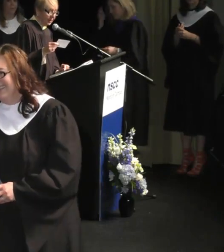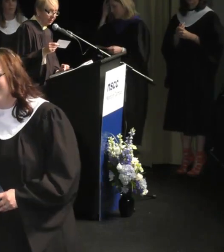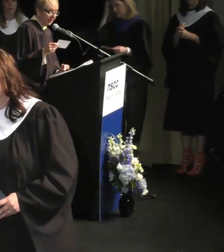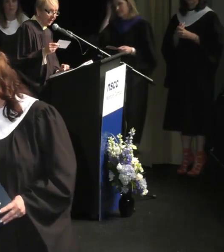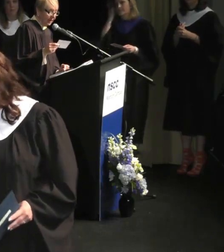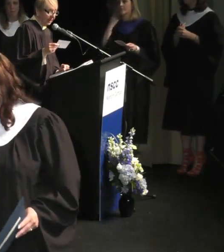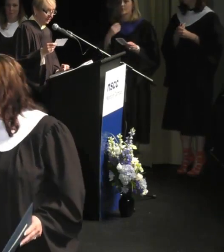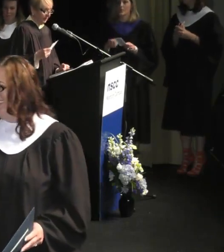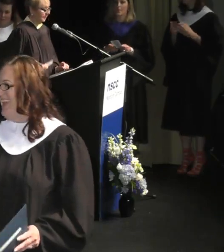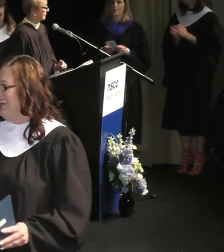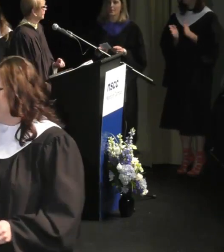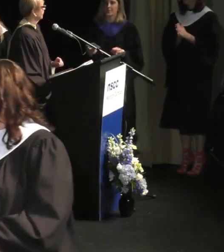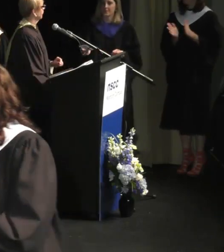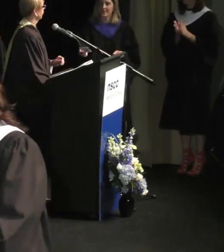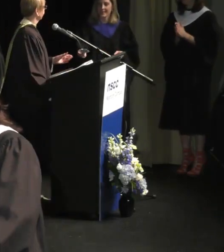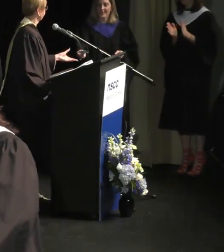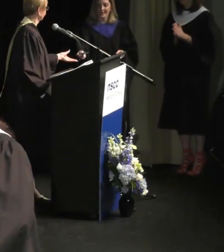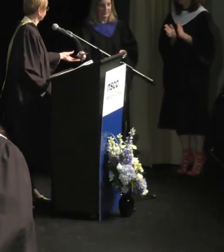Christina McLean.